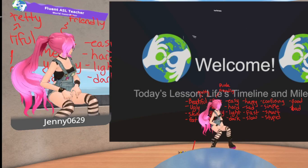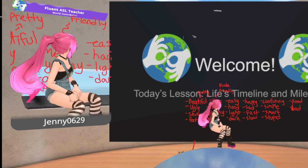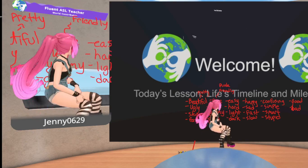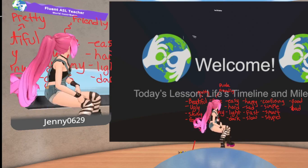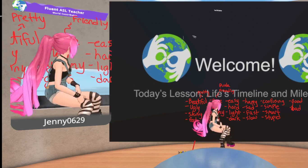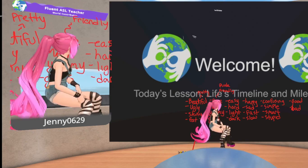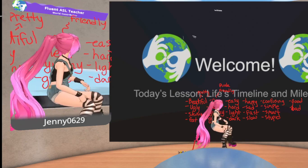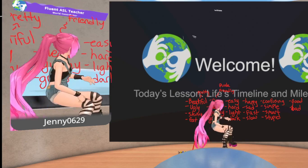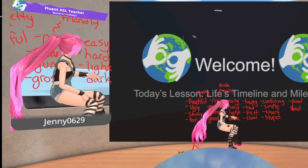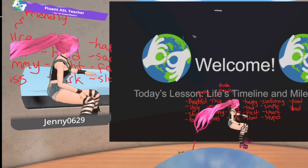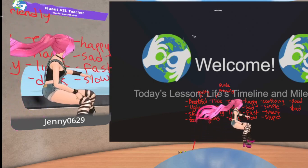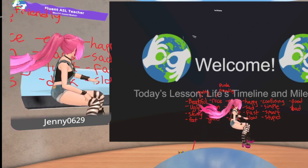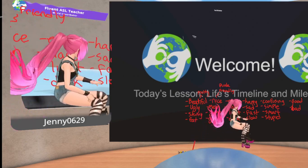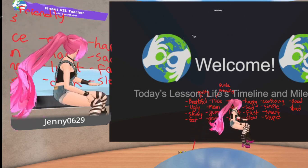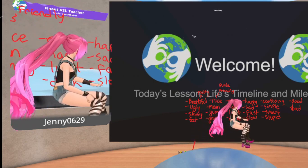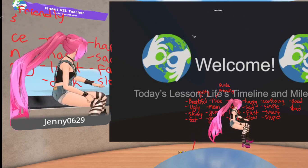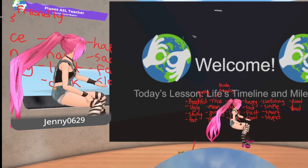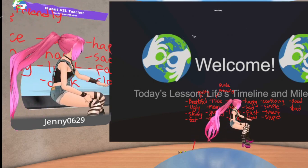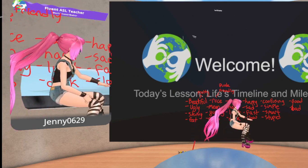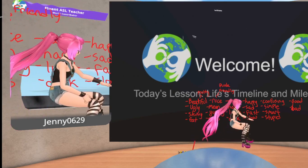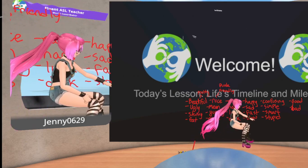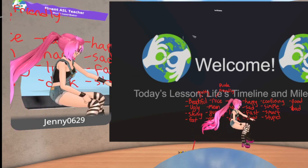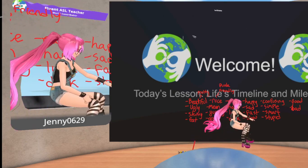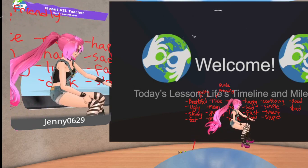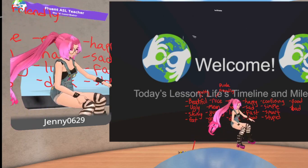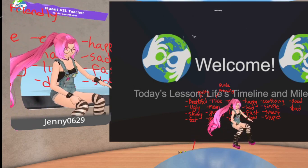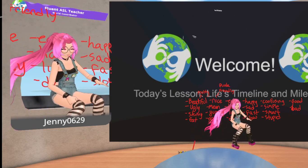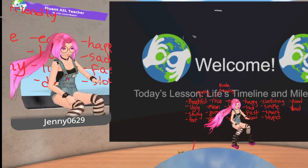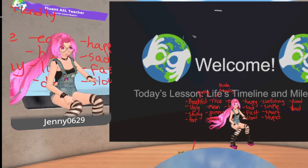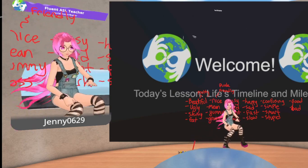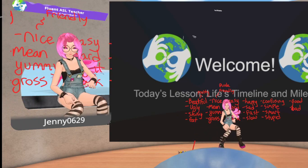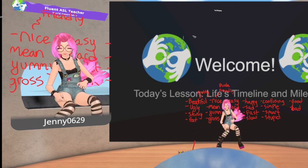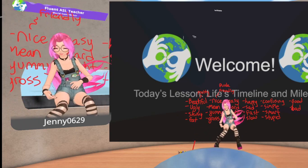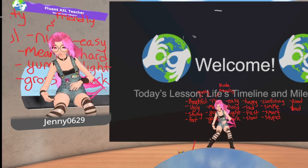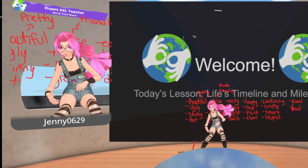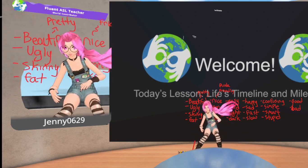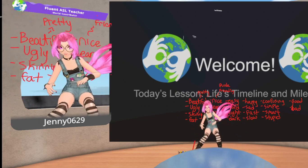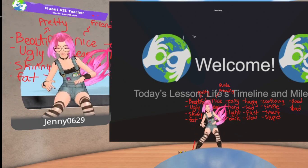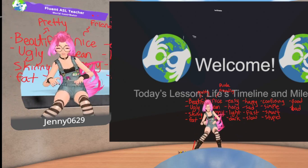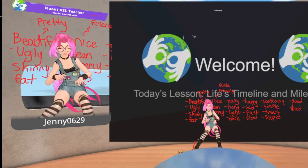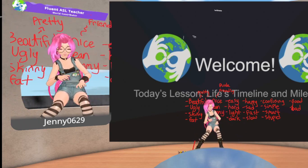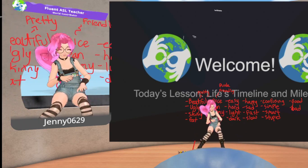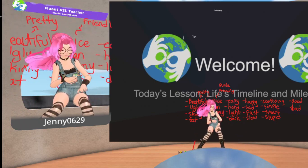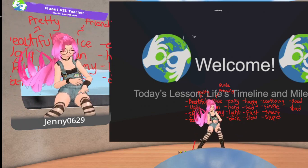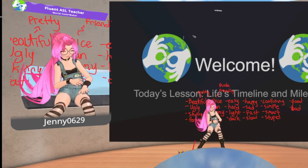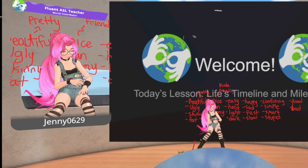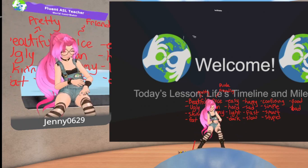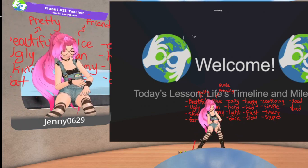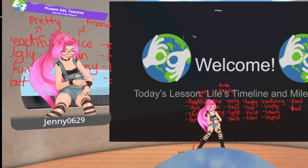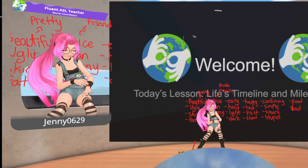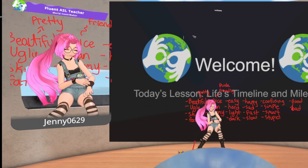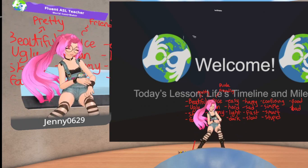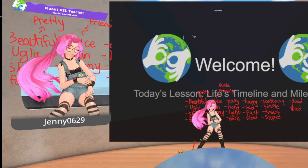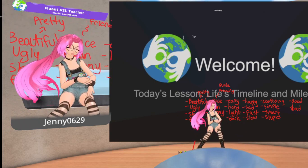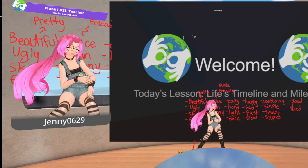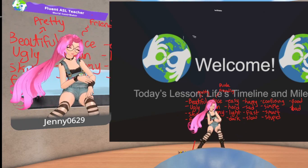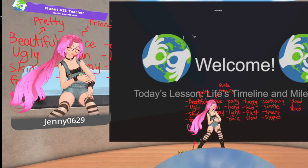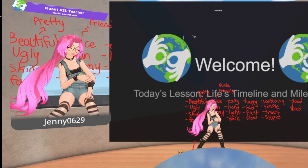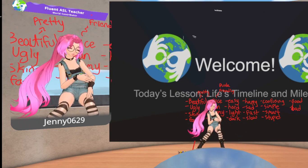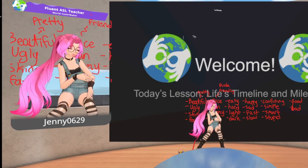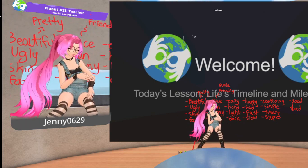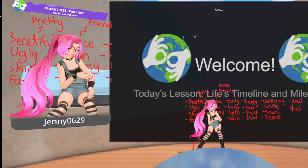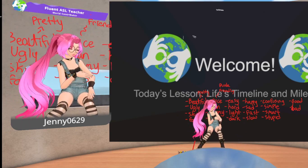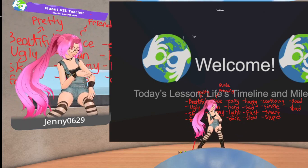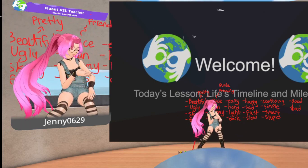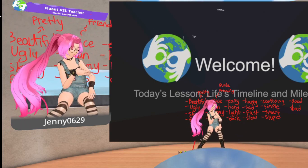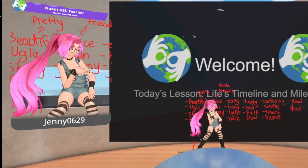Gunslinger, yes. What about slow? Imagine you had a snail and you're watching the snail